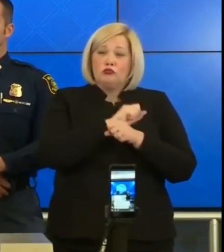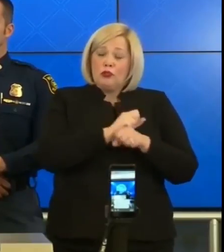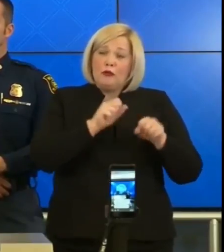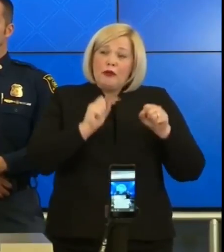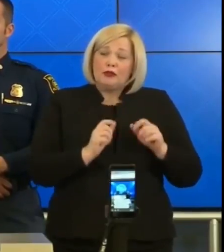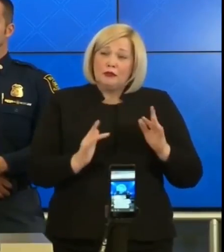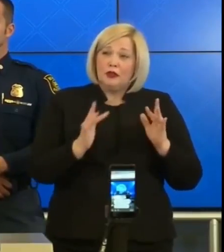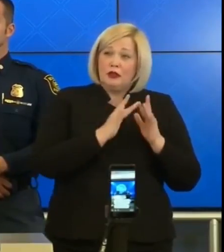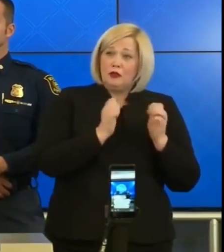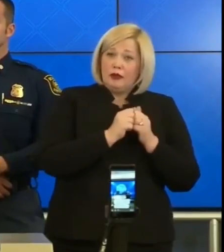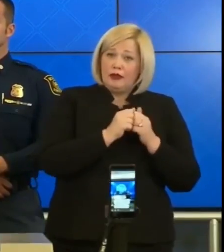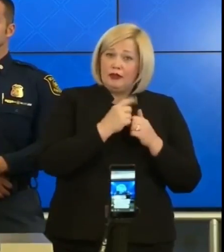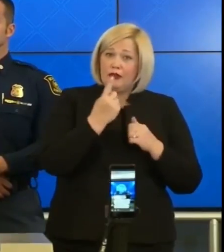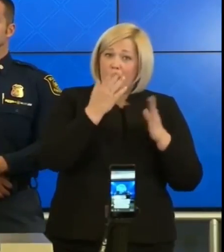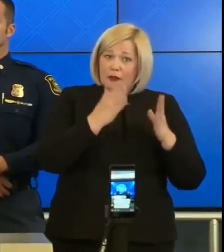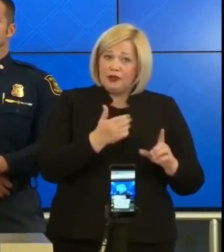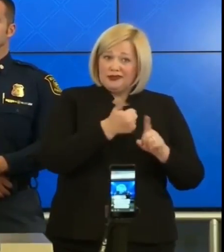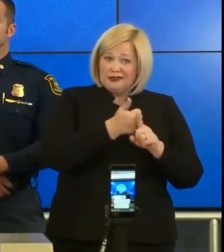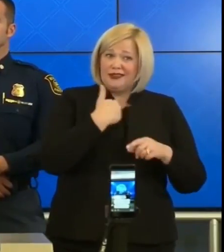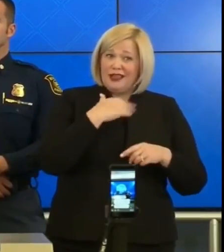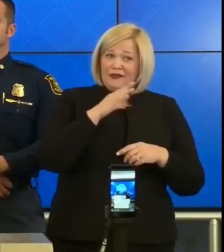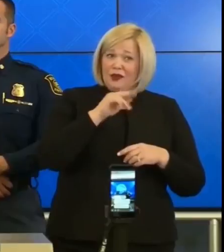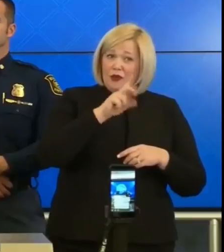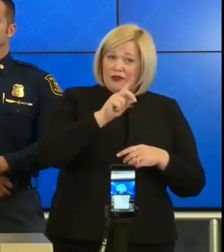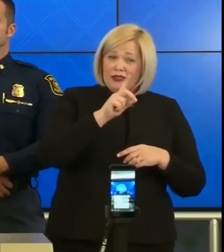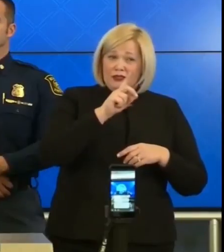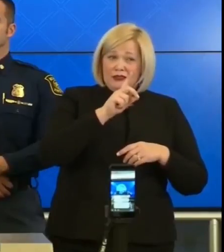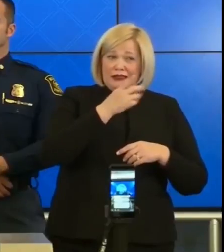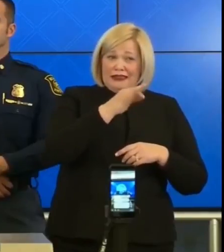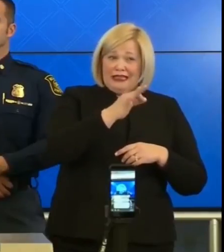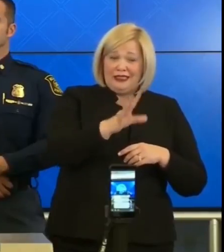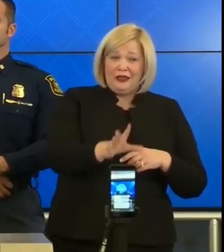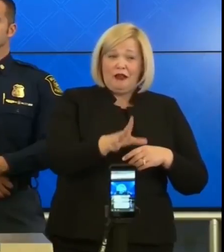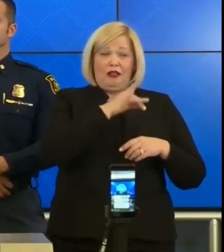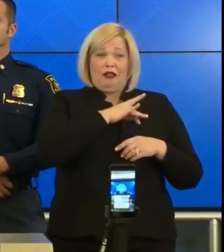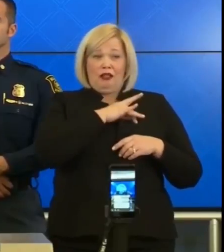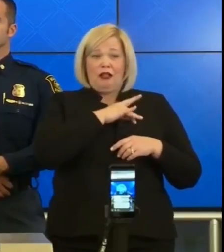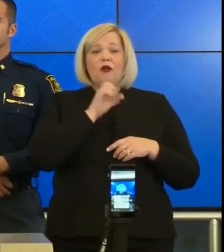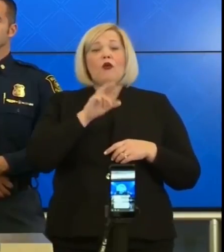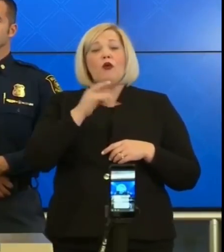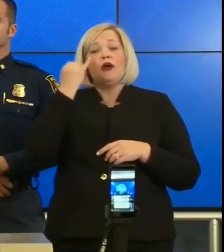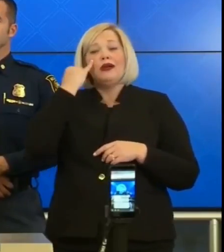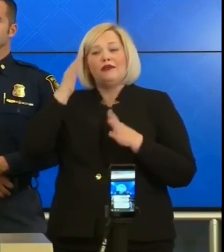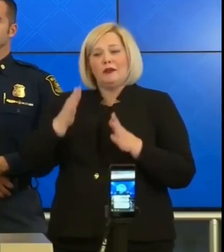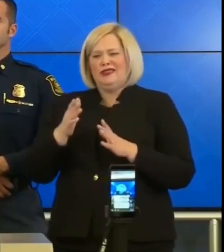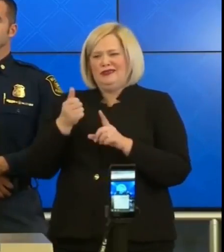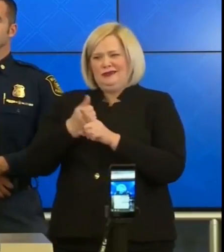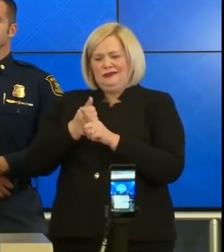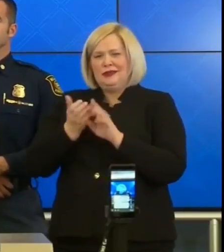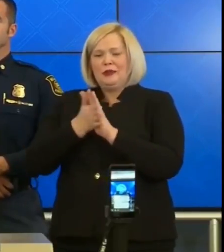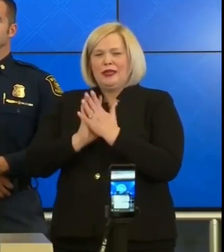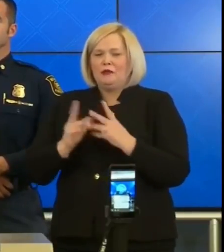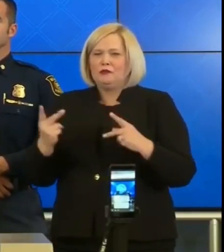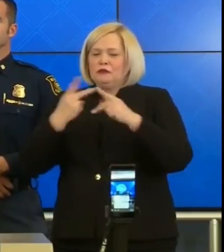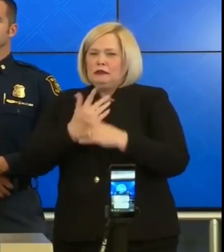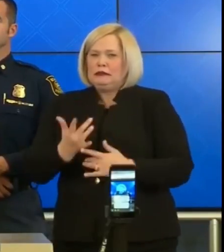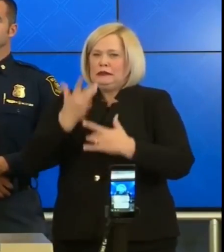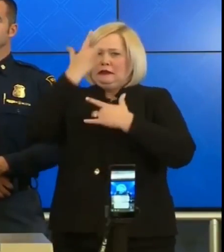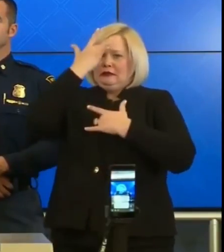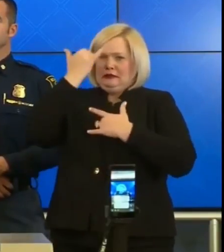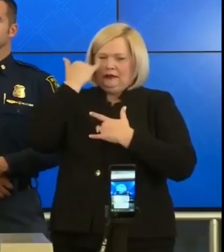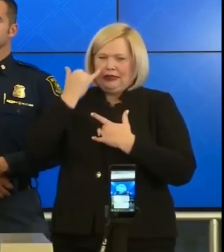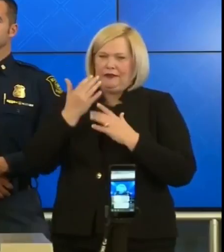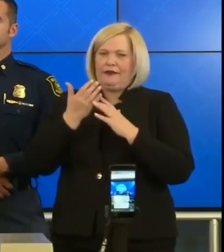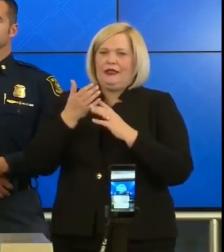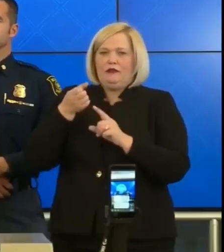with someone with COVID-19 and those who are most likely to get very ill if they have the disease. Again, we continue to